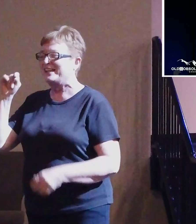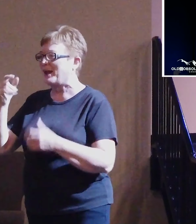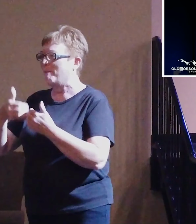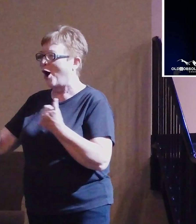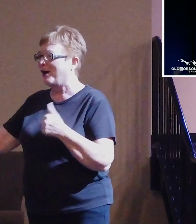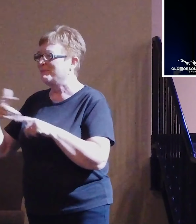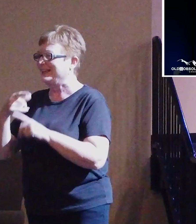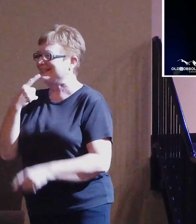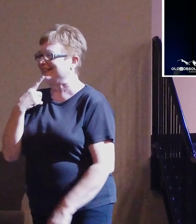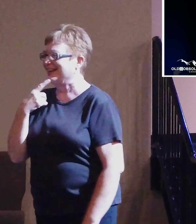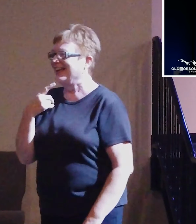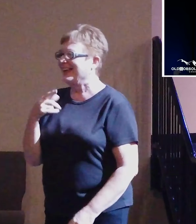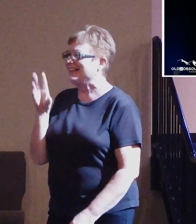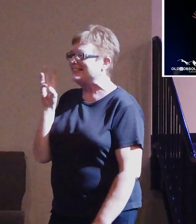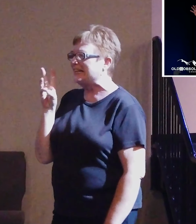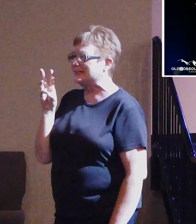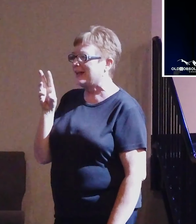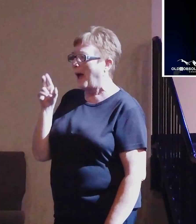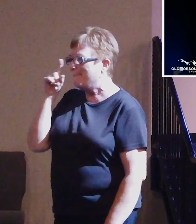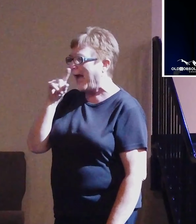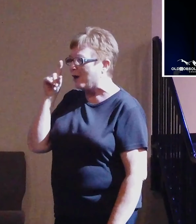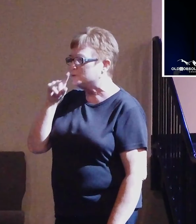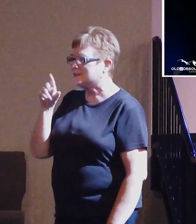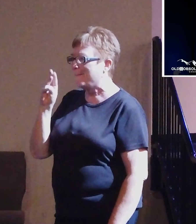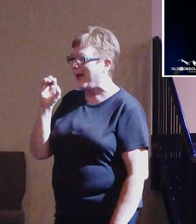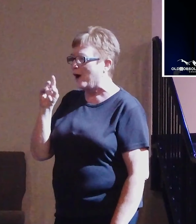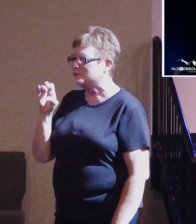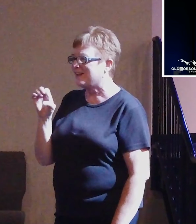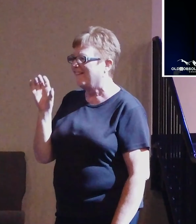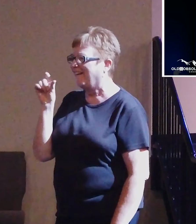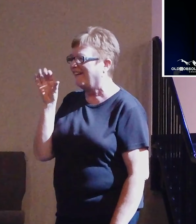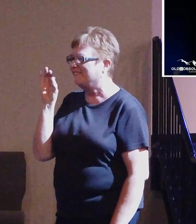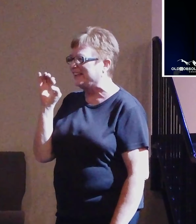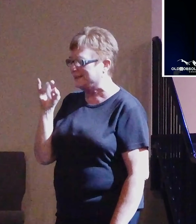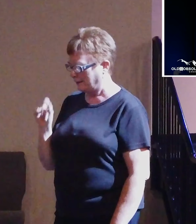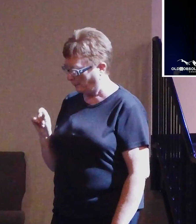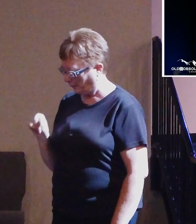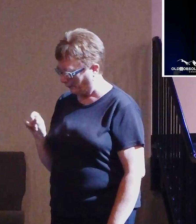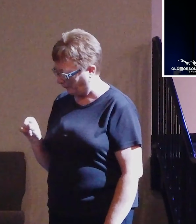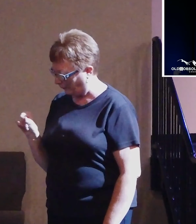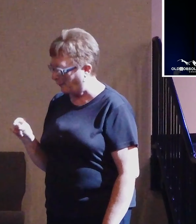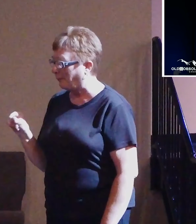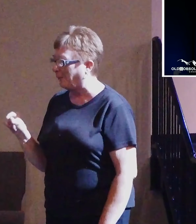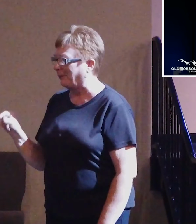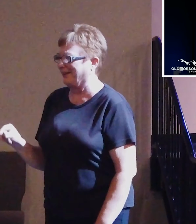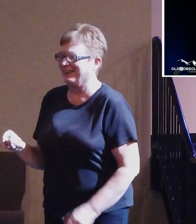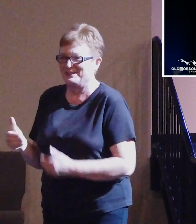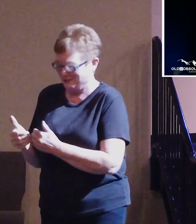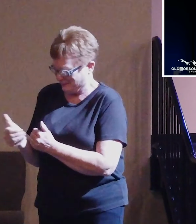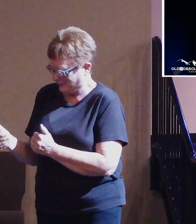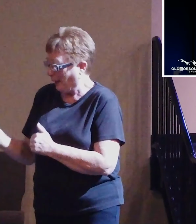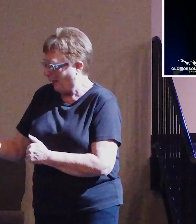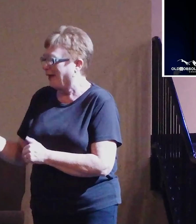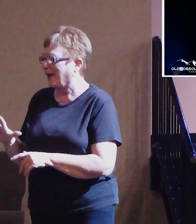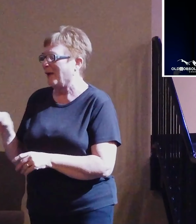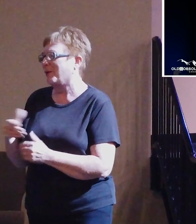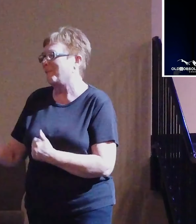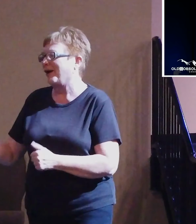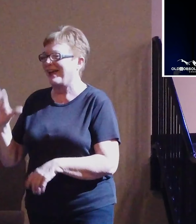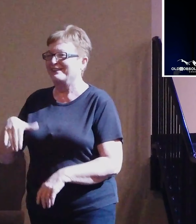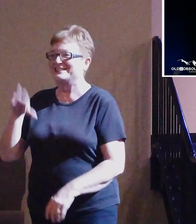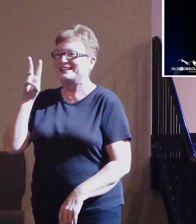kind of are part of this whole idea of lying and truth-telling with regard to personal relationships. So first of all, let's make sure we avoid slander.